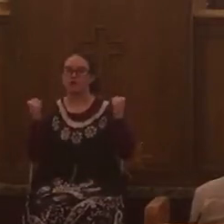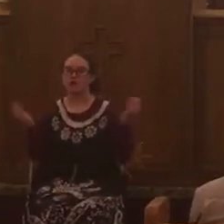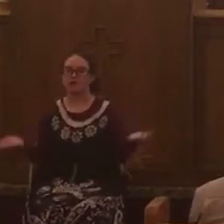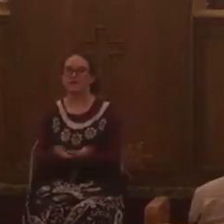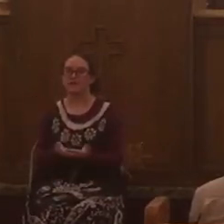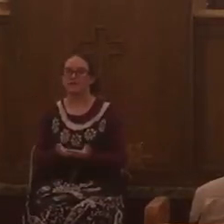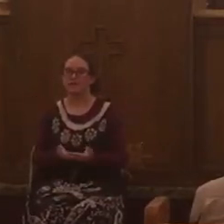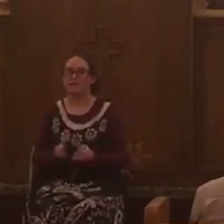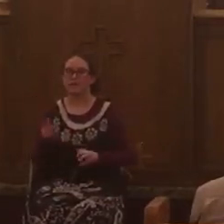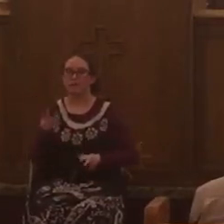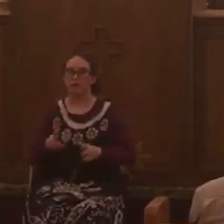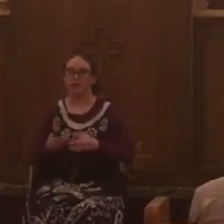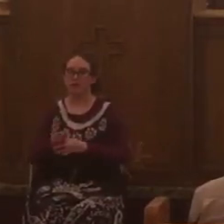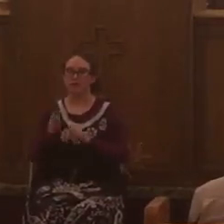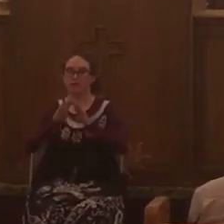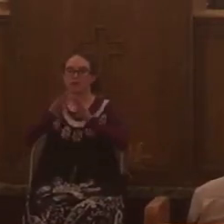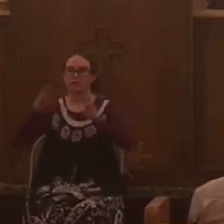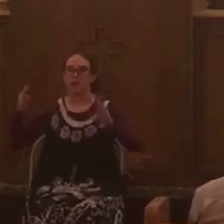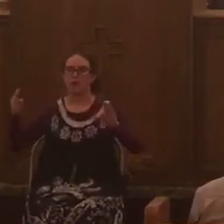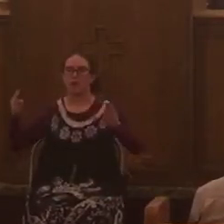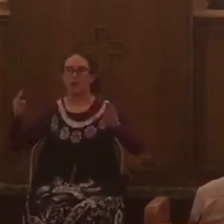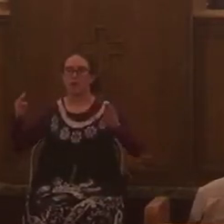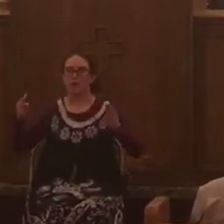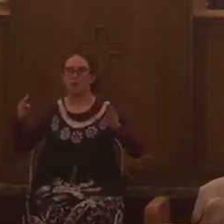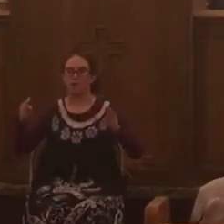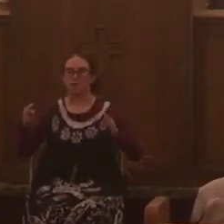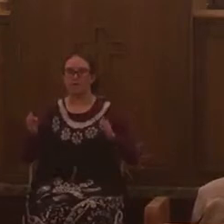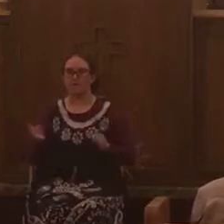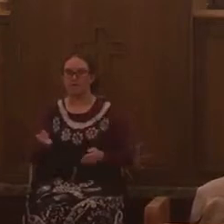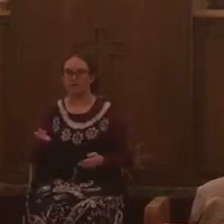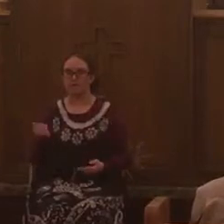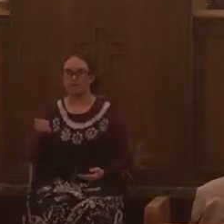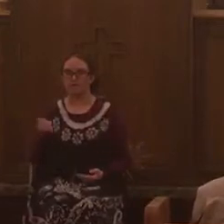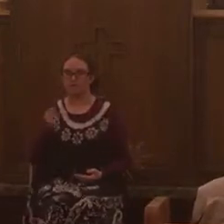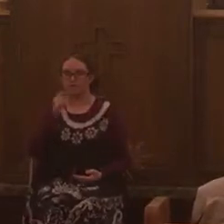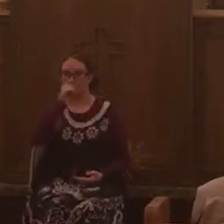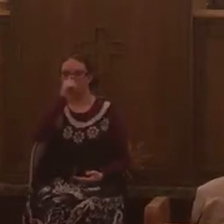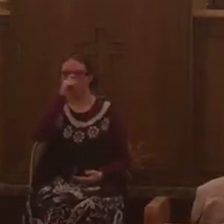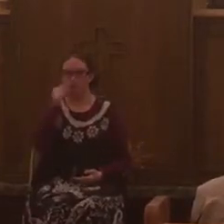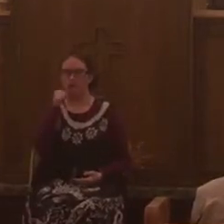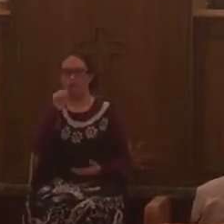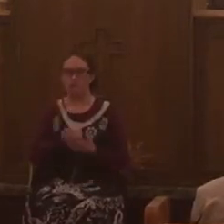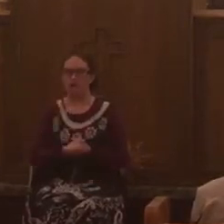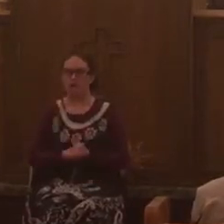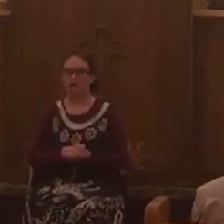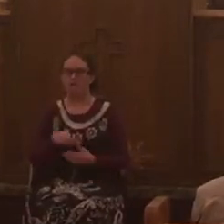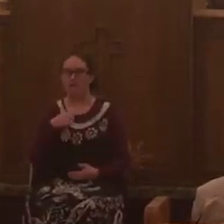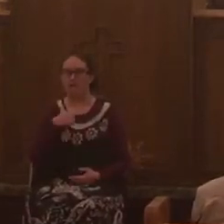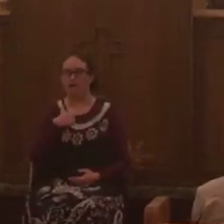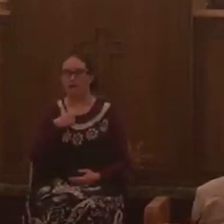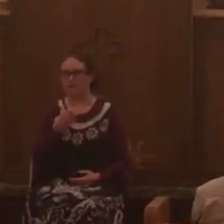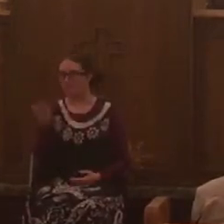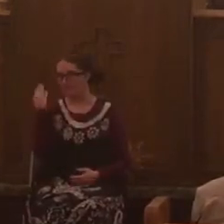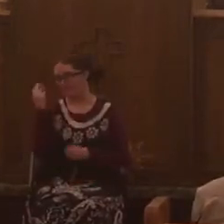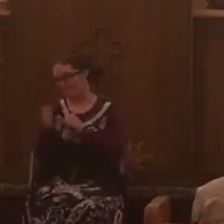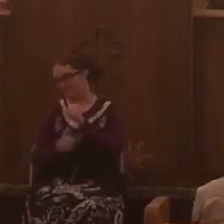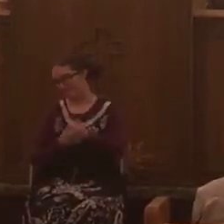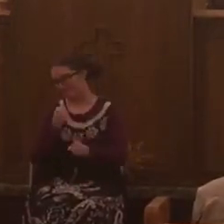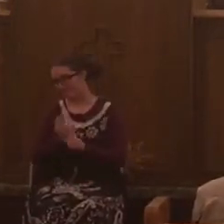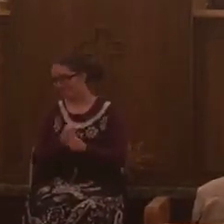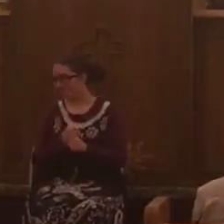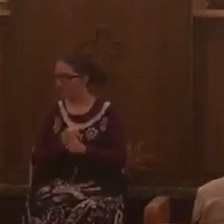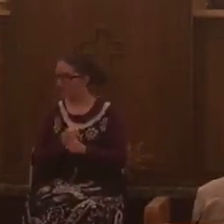back pew, I want them to feel something that runs chill bumps up and down their spine. And I'm not talking about the air conditioner. I'm talking about, I want the